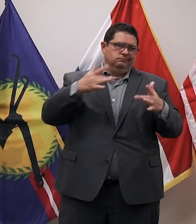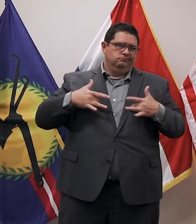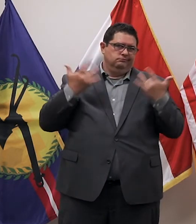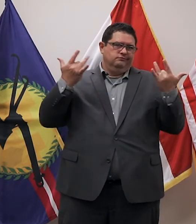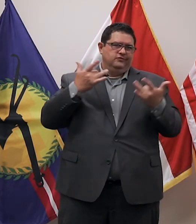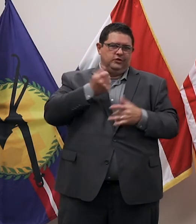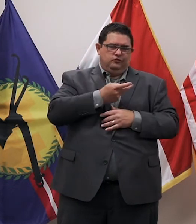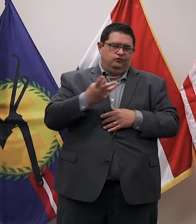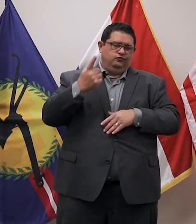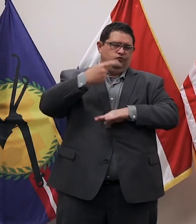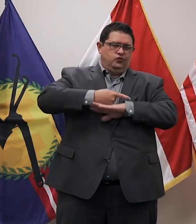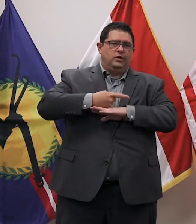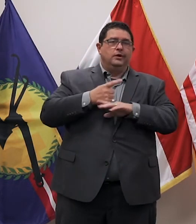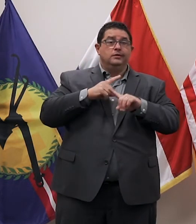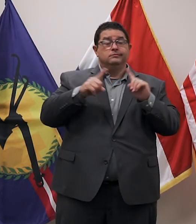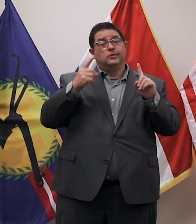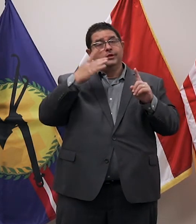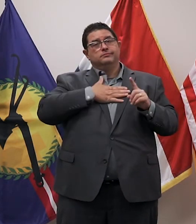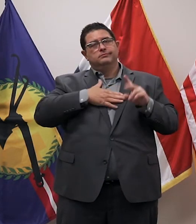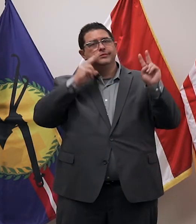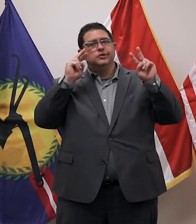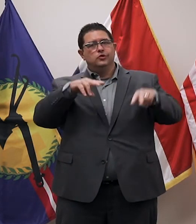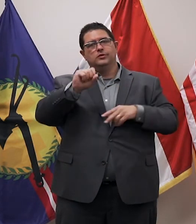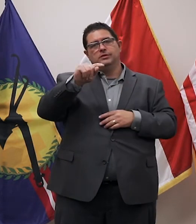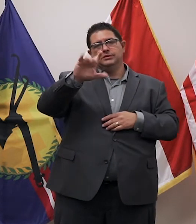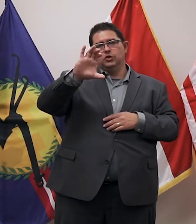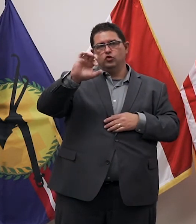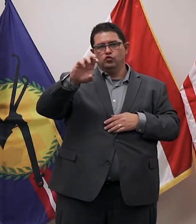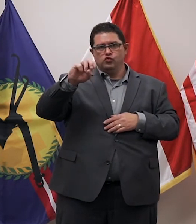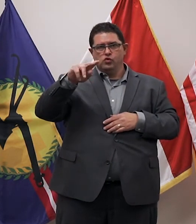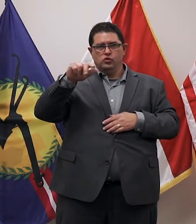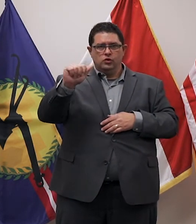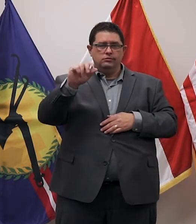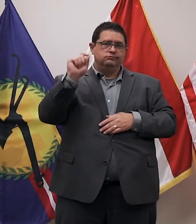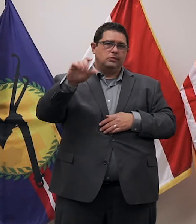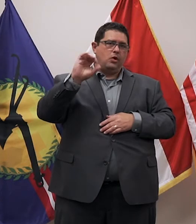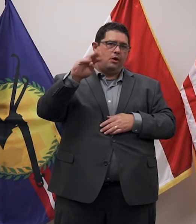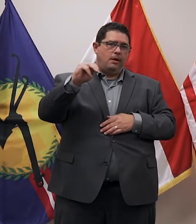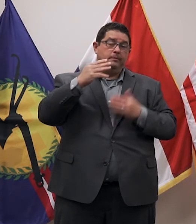to stlcorona.com. Thank you, and I'd be happy to answer any questions.